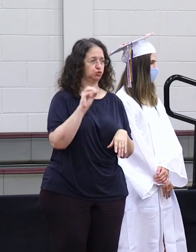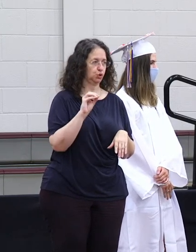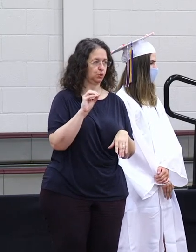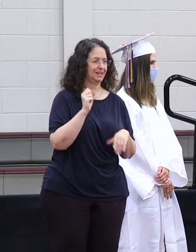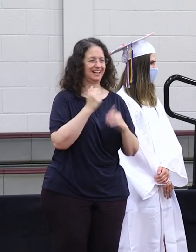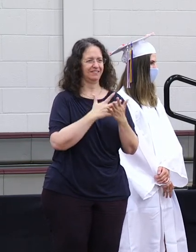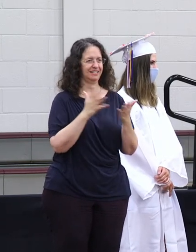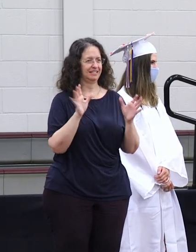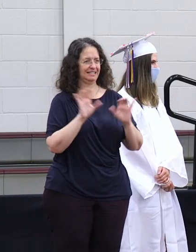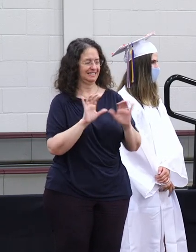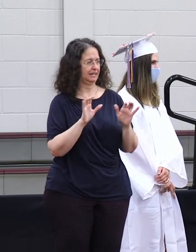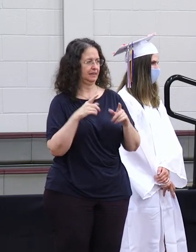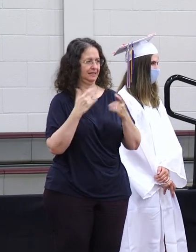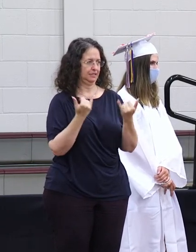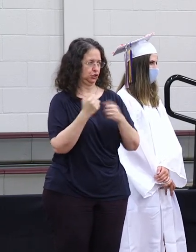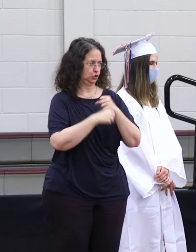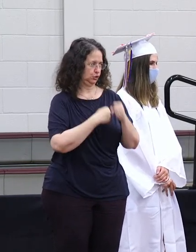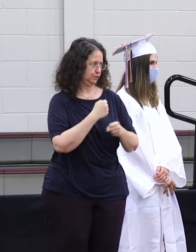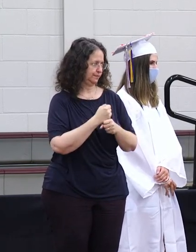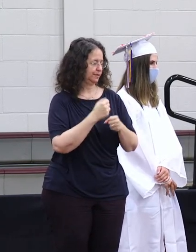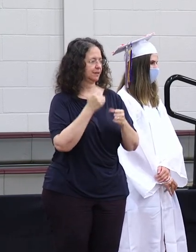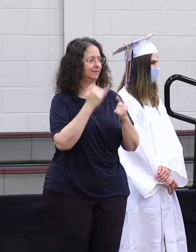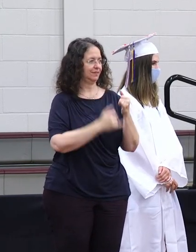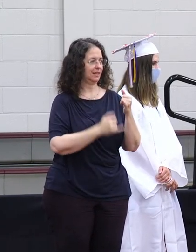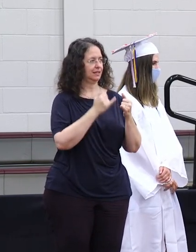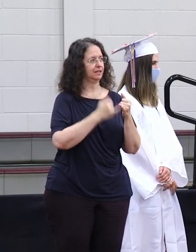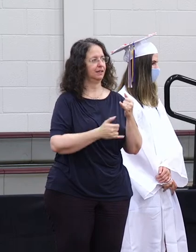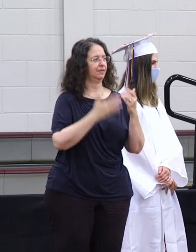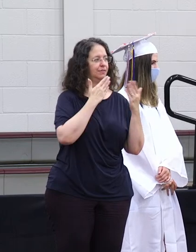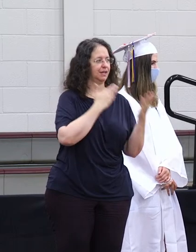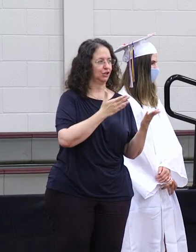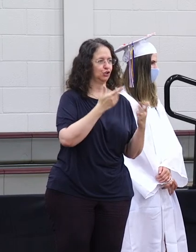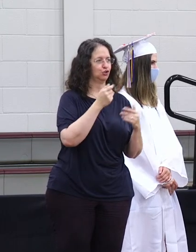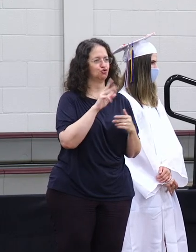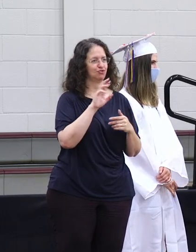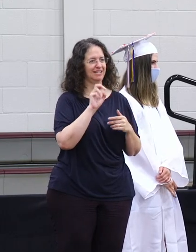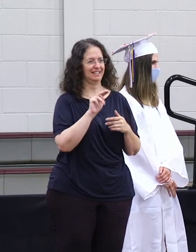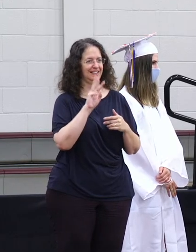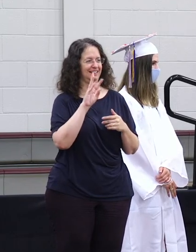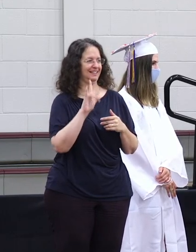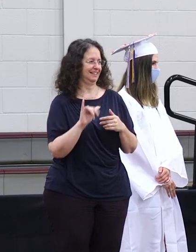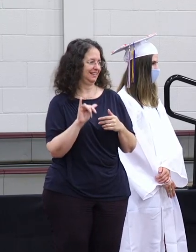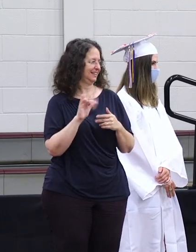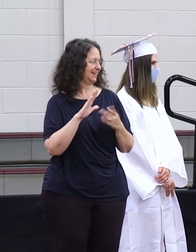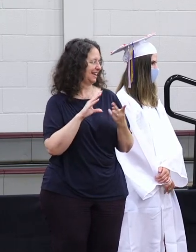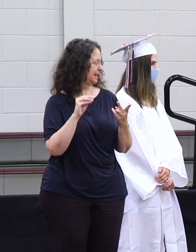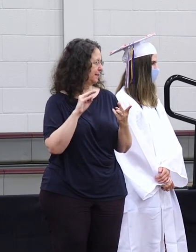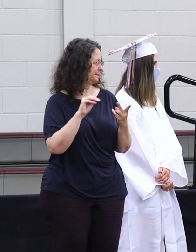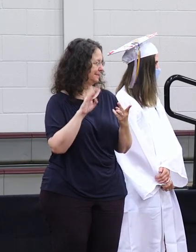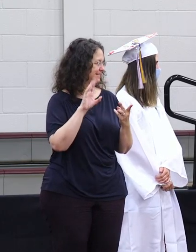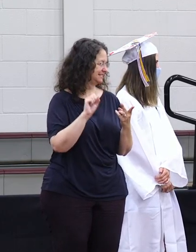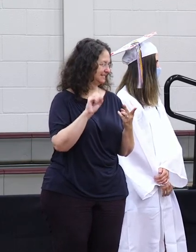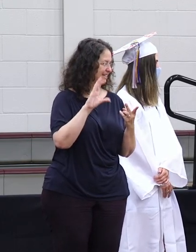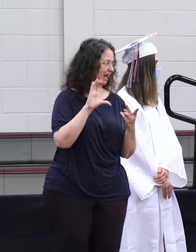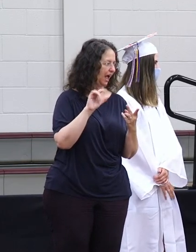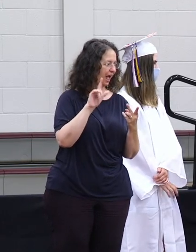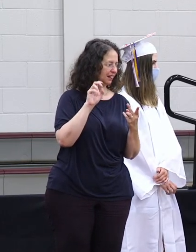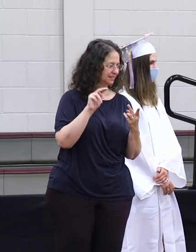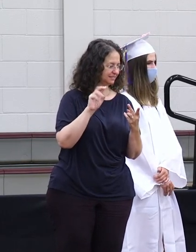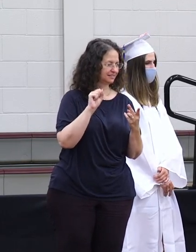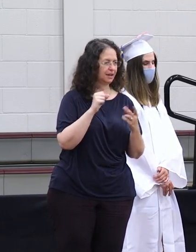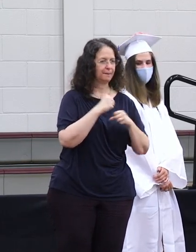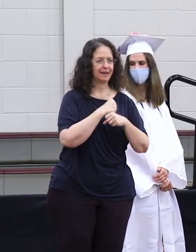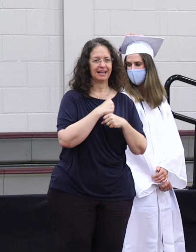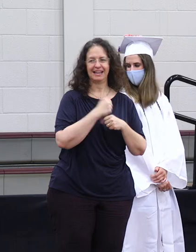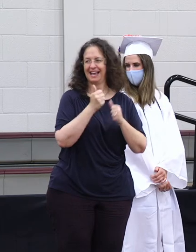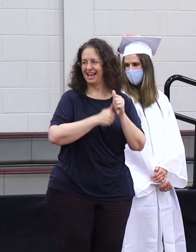this year. Finally, I'd like to give a huge thank you to Mr. Greenleaf and Mrs. Collins for making every event possible